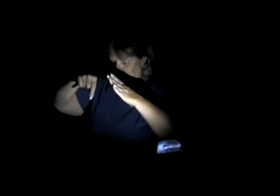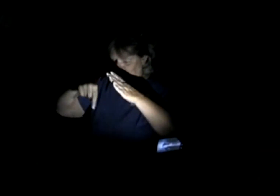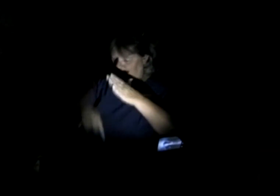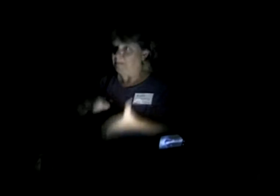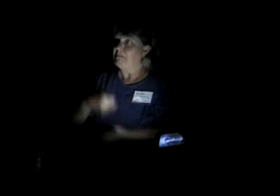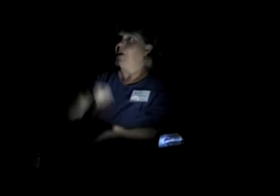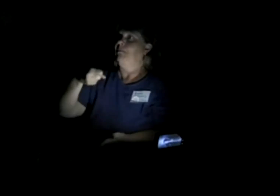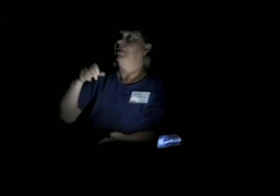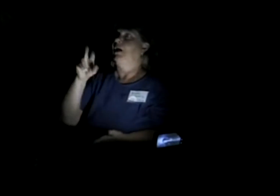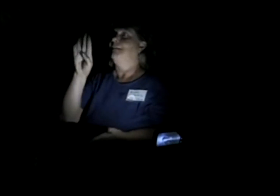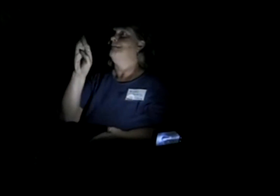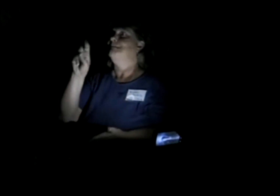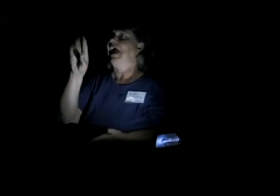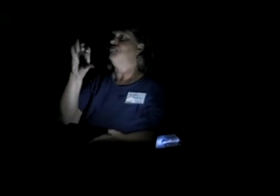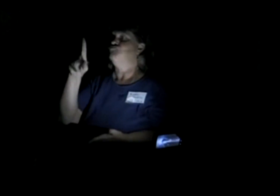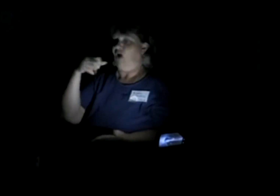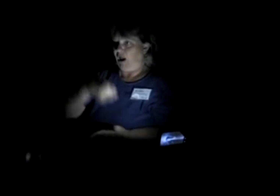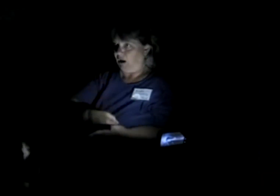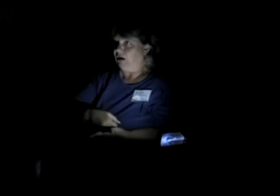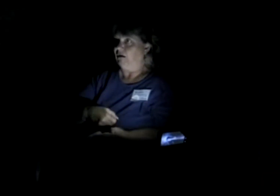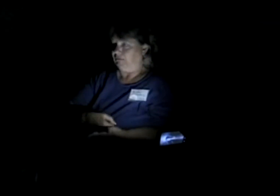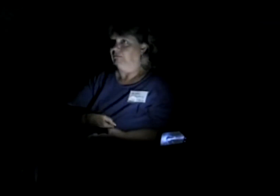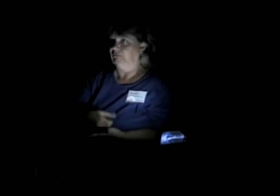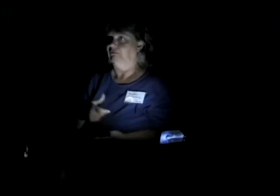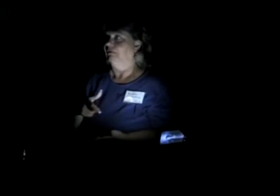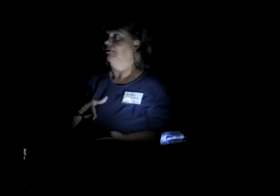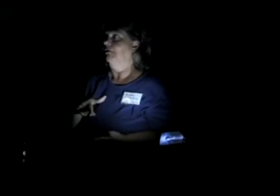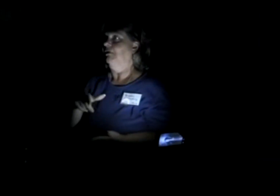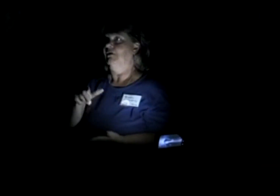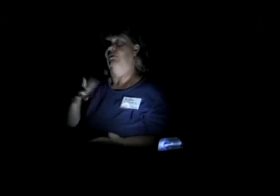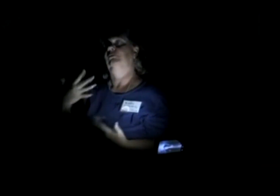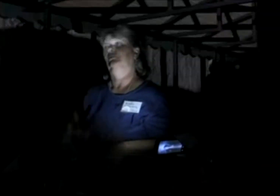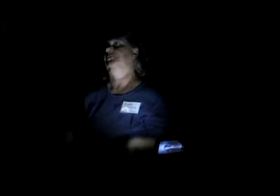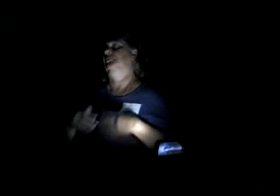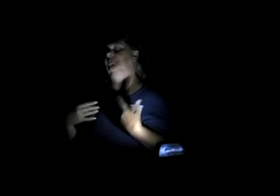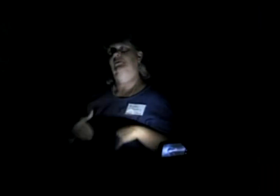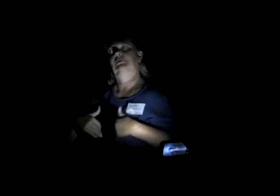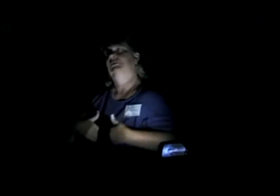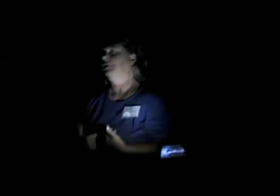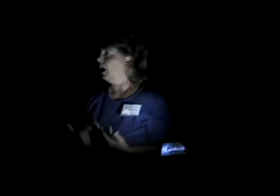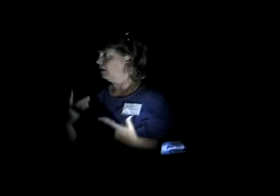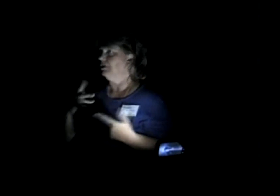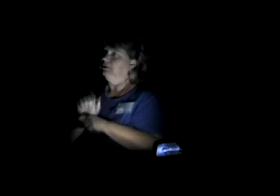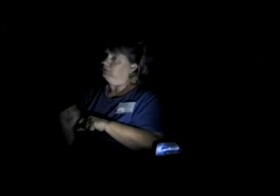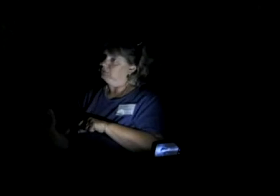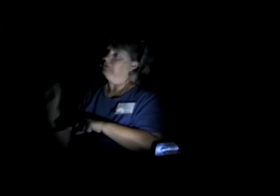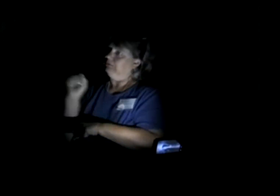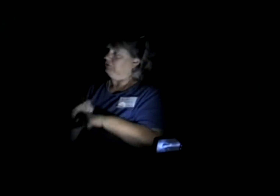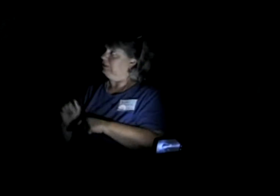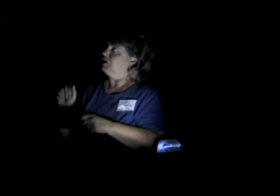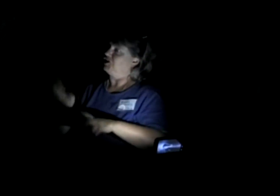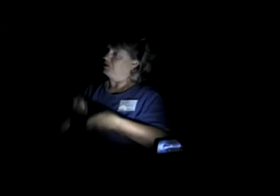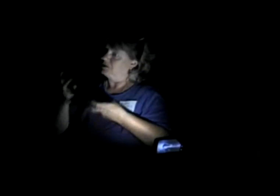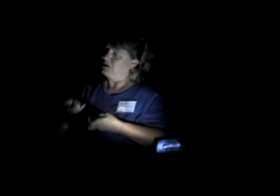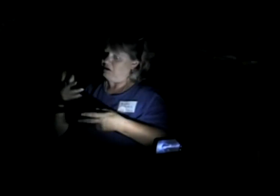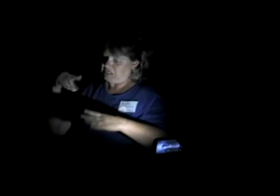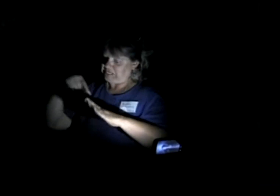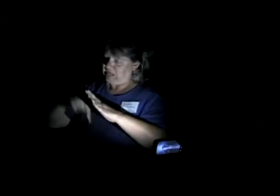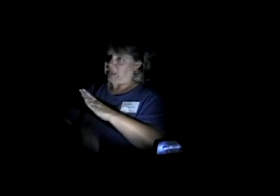bedrock. As you can well imagine, it was a great deal of exhausting work for them to get down here. So before they'd ever begin digging, they'd look for some form of